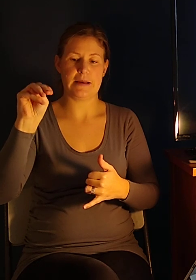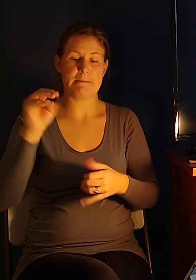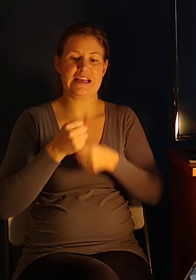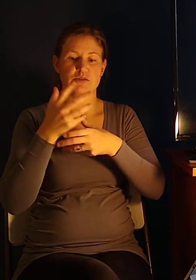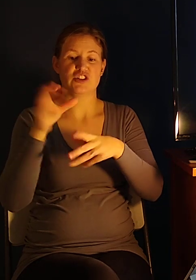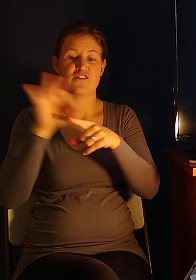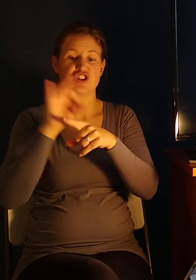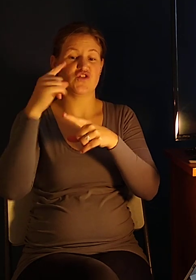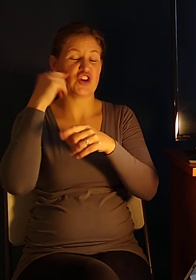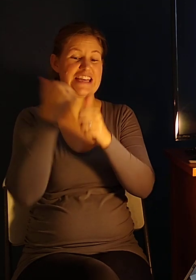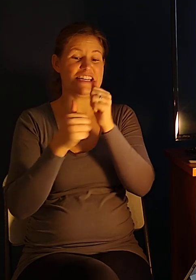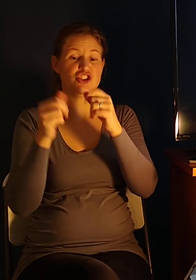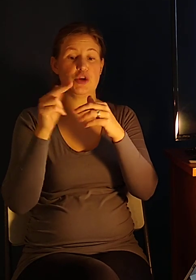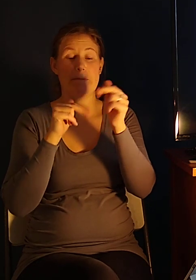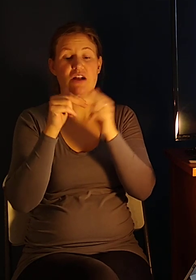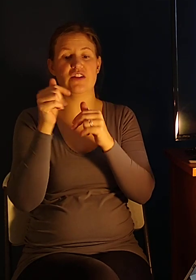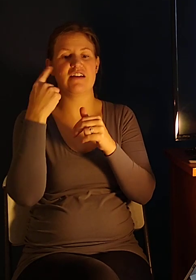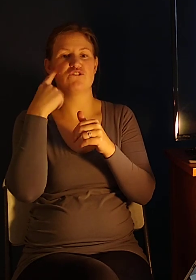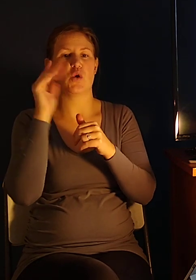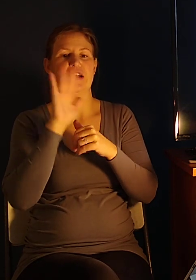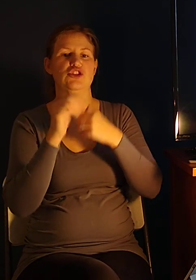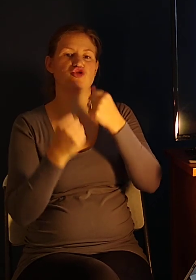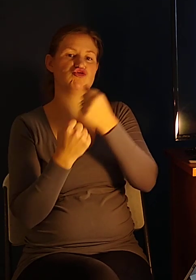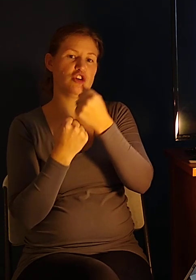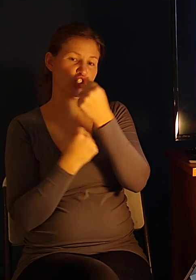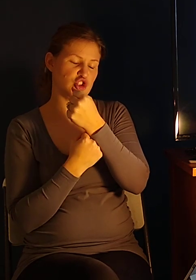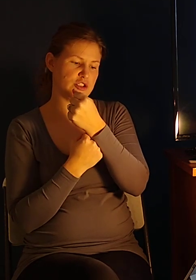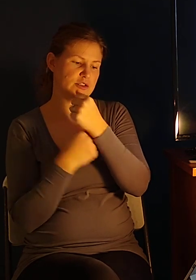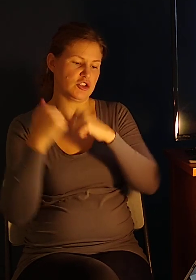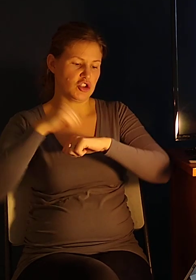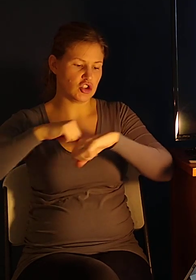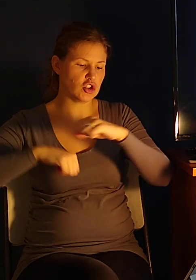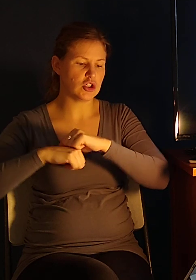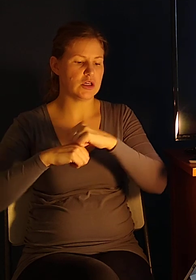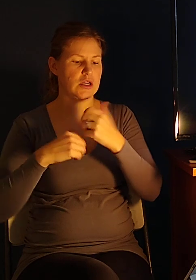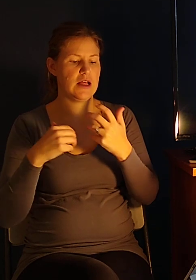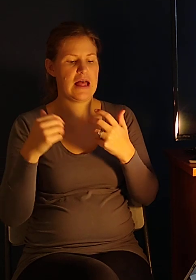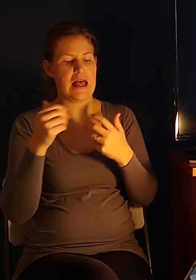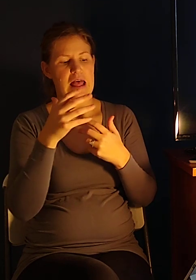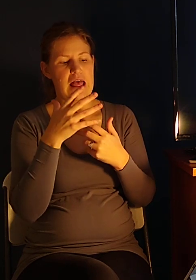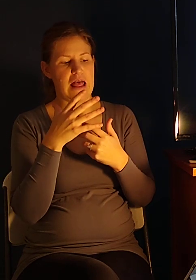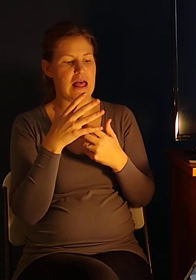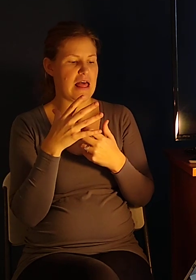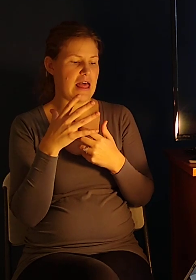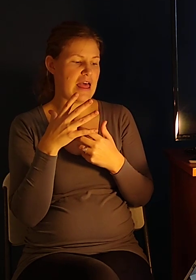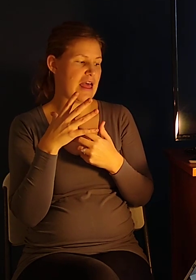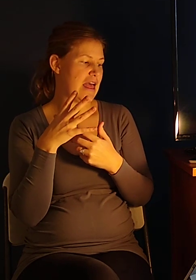building as its underlying structure and a logical,